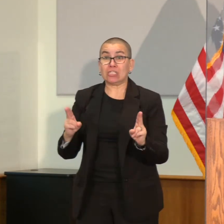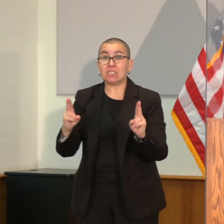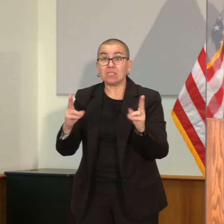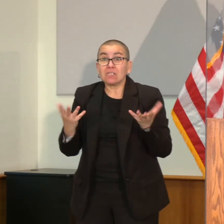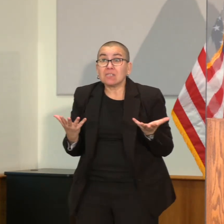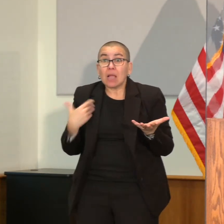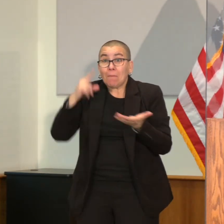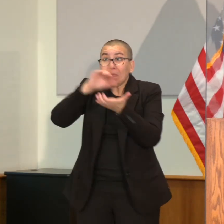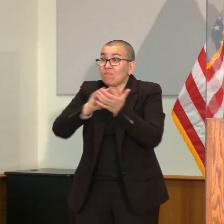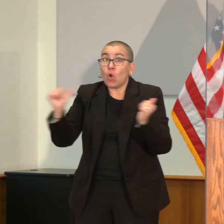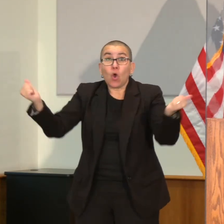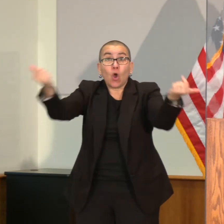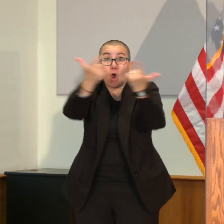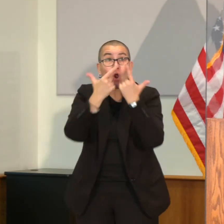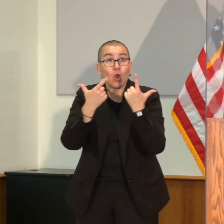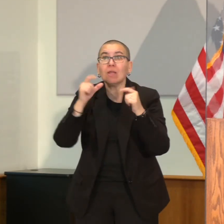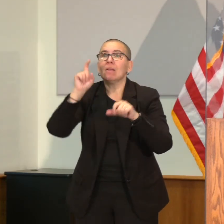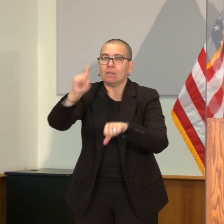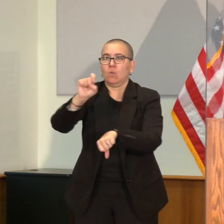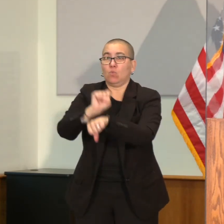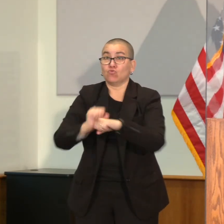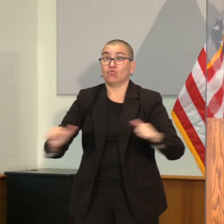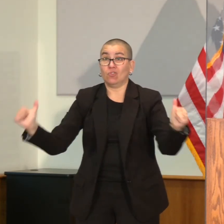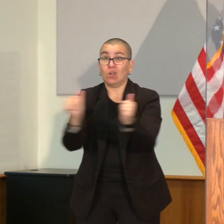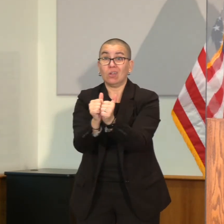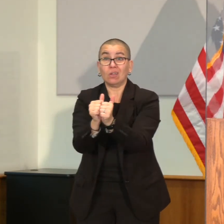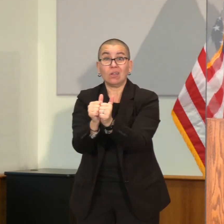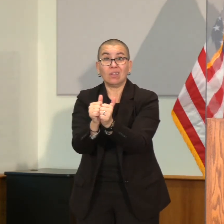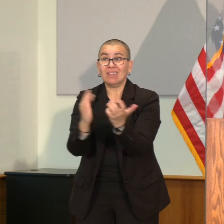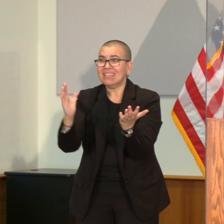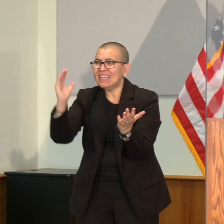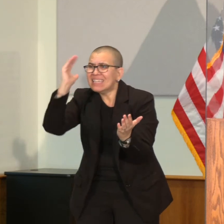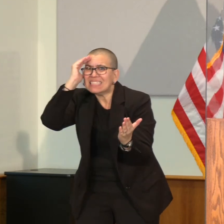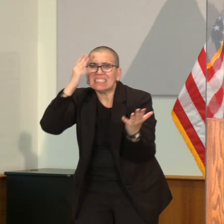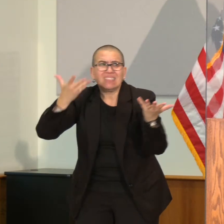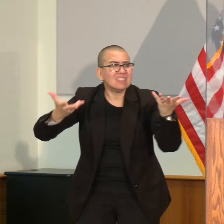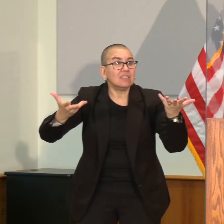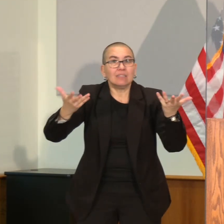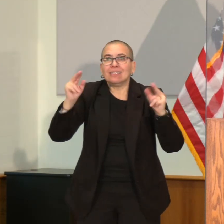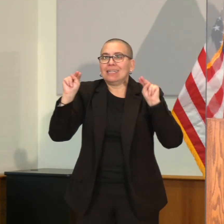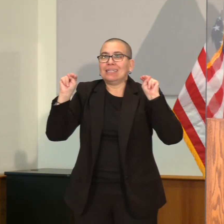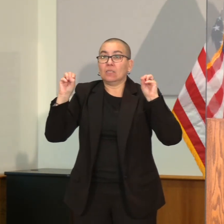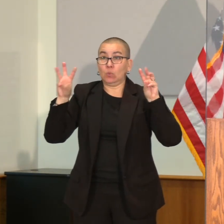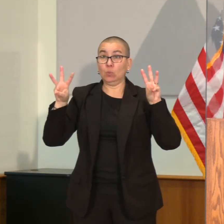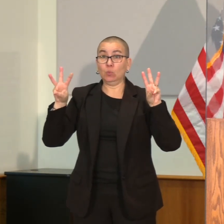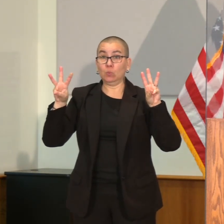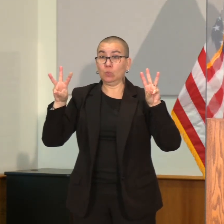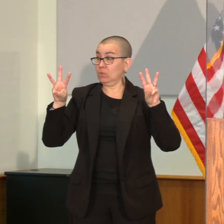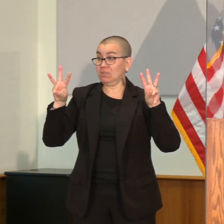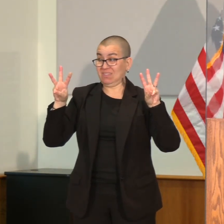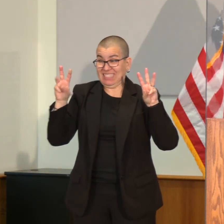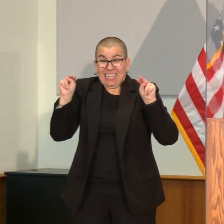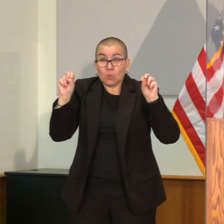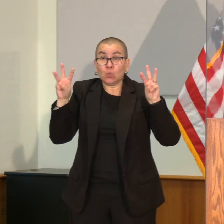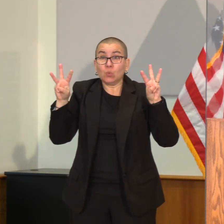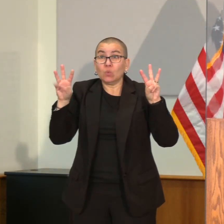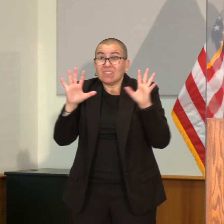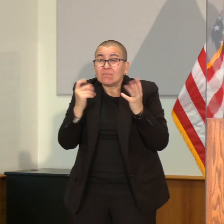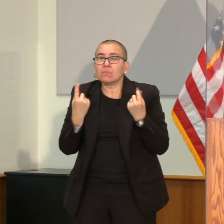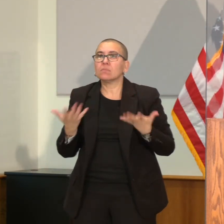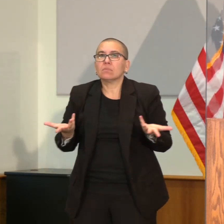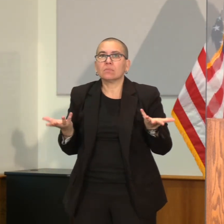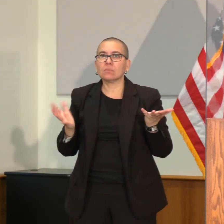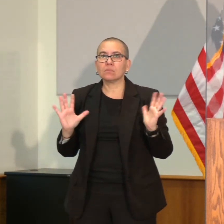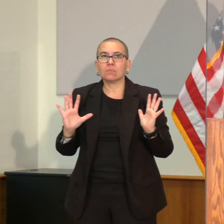work together in order to heed the call and grasp the moment. And when I say